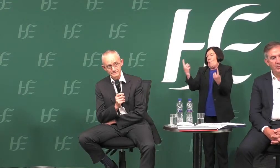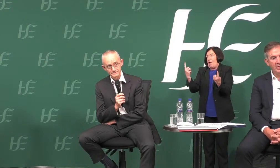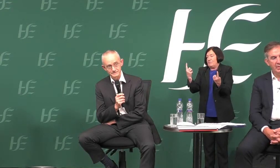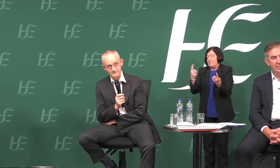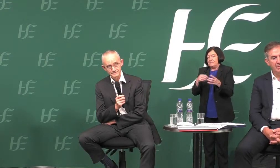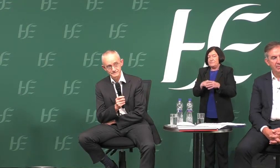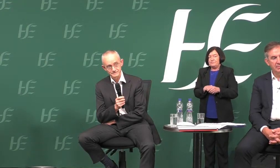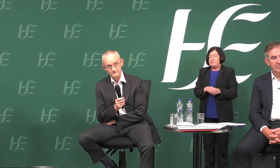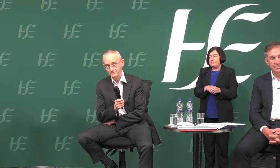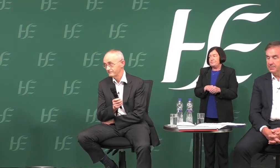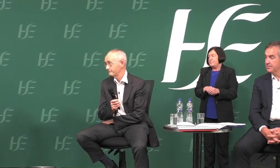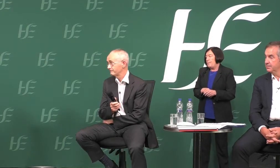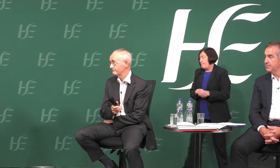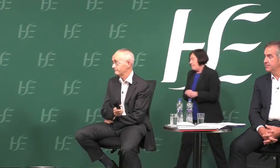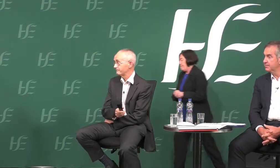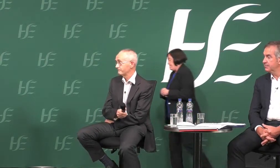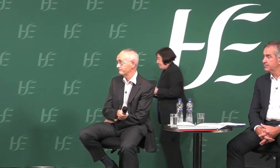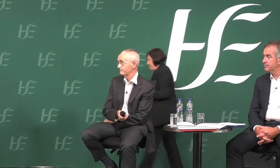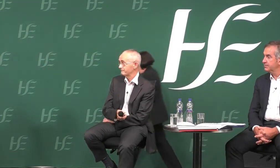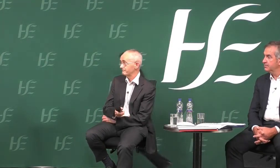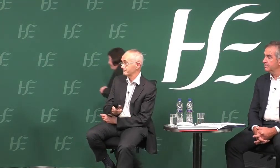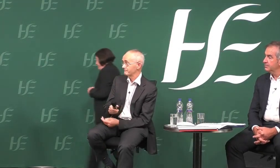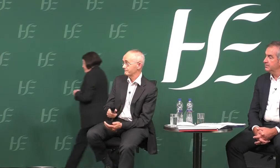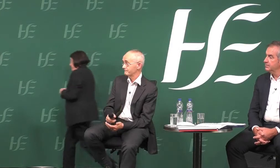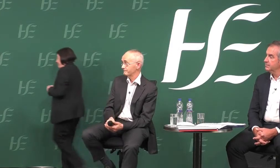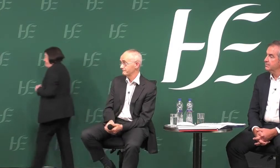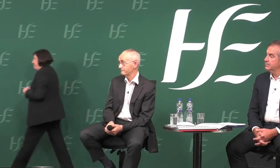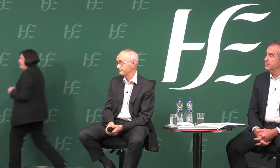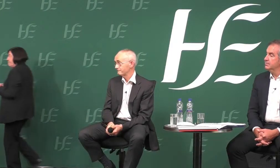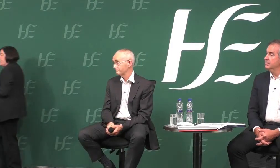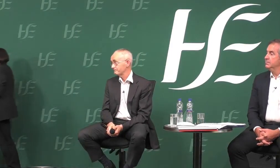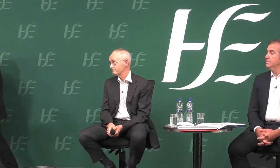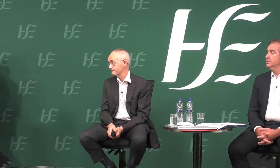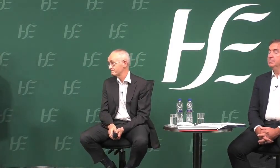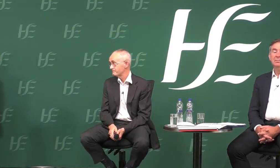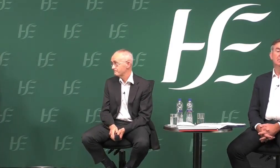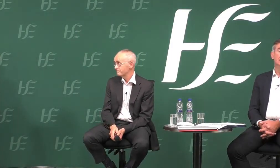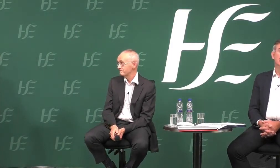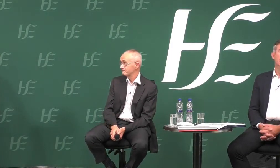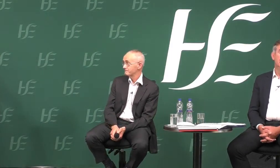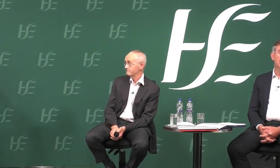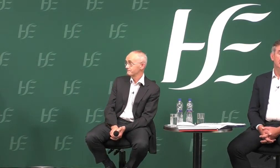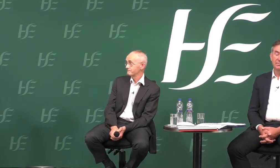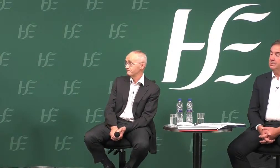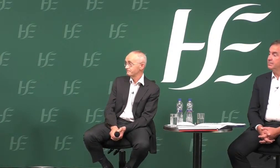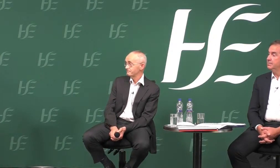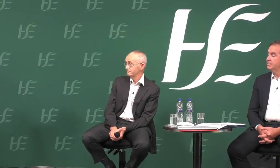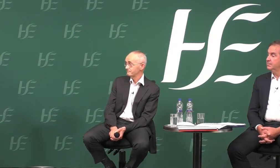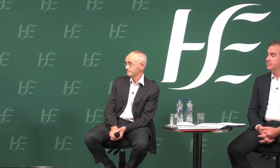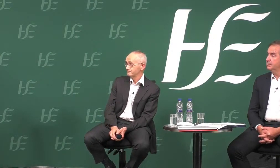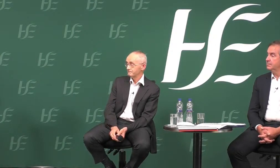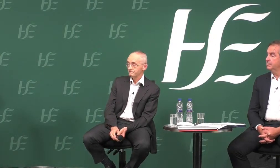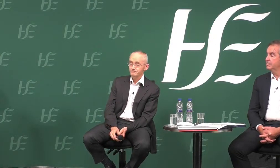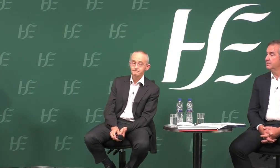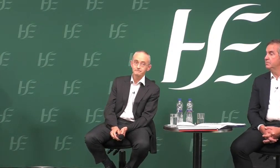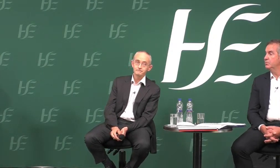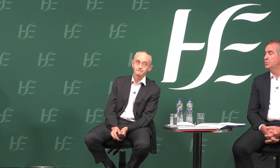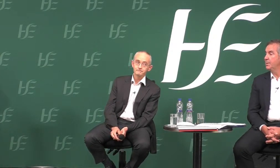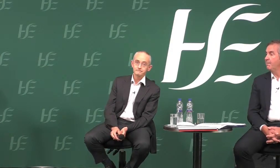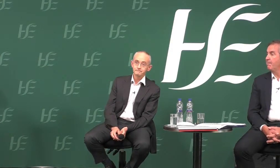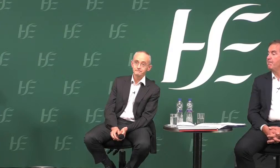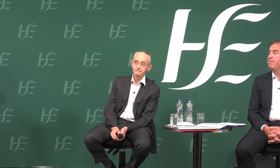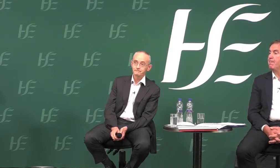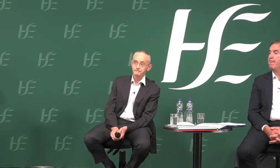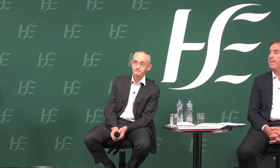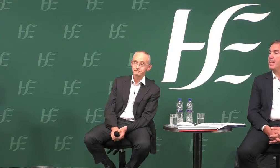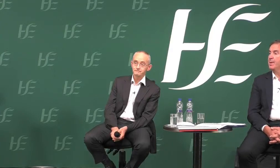possible. There can be reasonable levels of churn. So new staff coming in who were not previously in some level sector